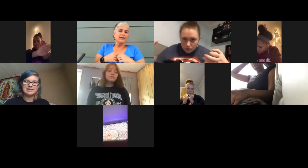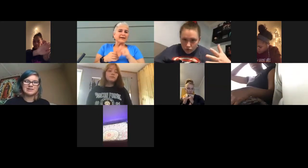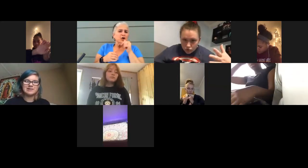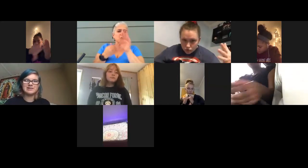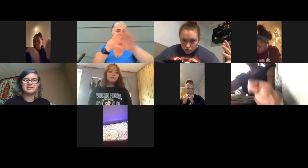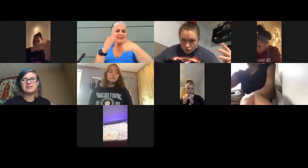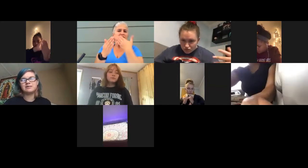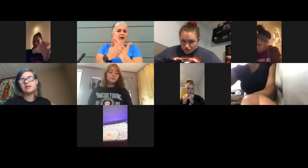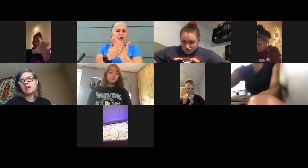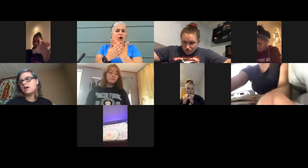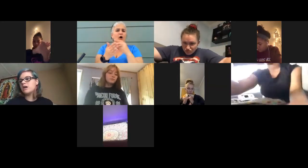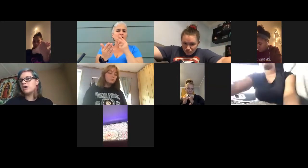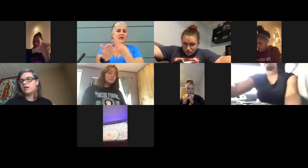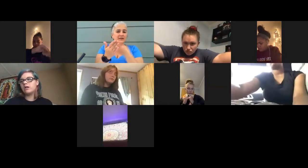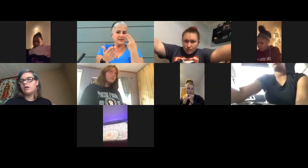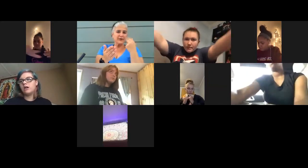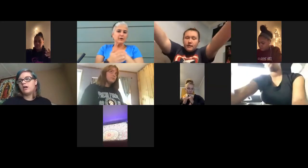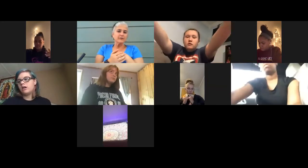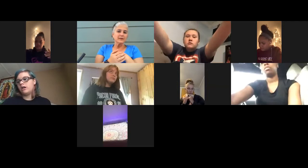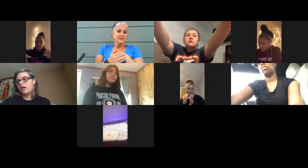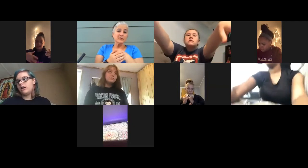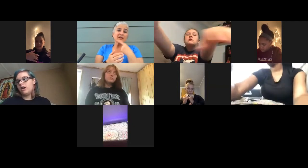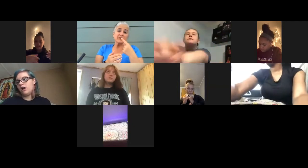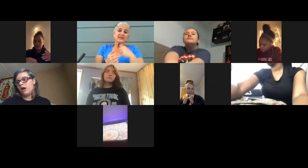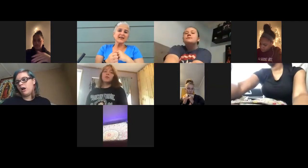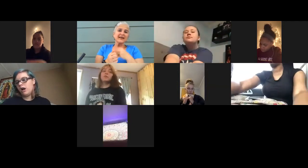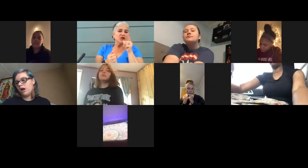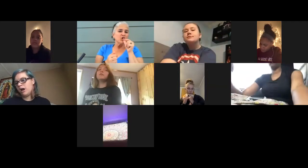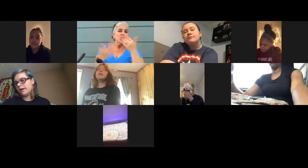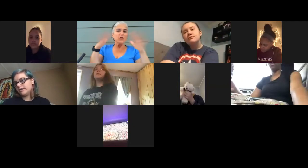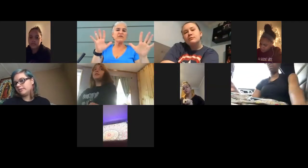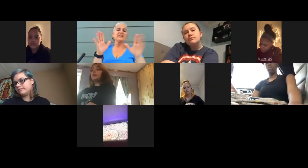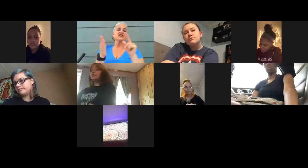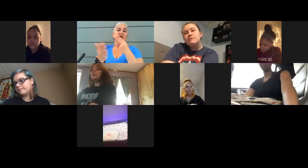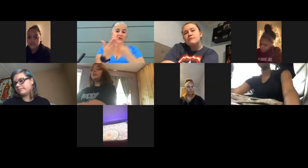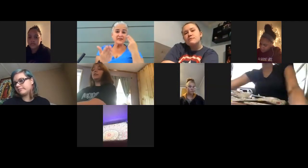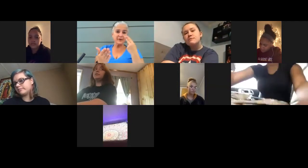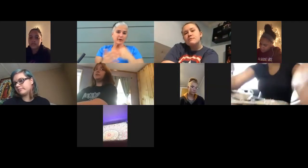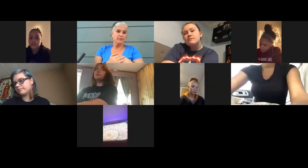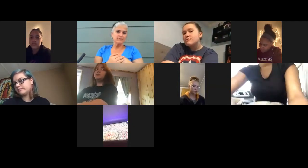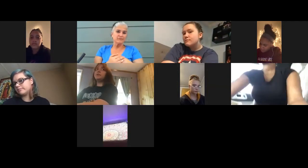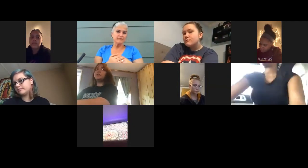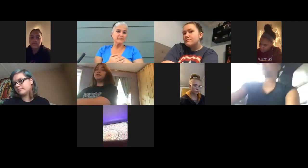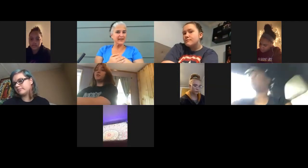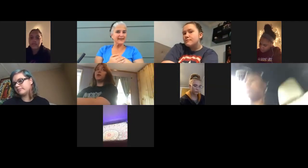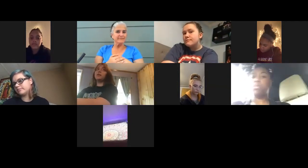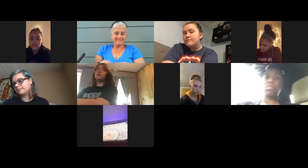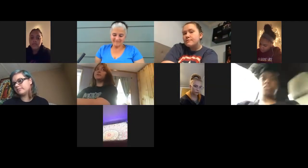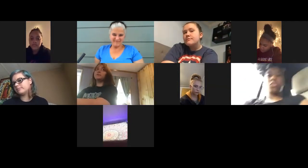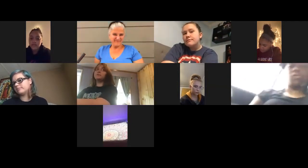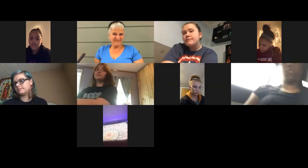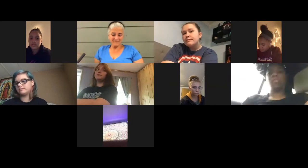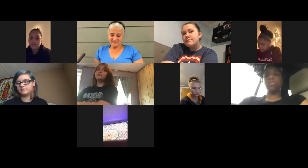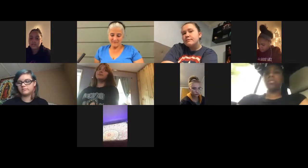specifically all, like who ate all the cereal, what I'd really say is who finished the cereal. Dang it.